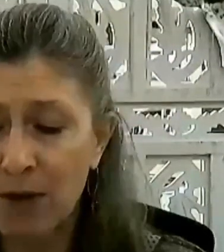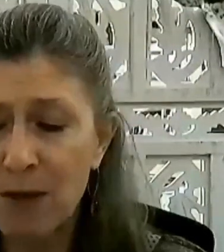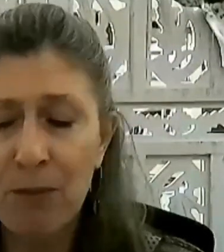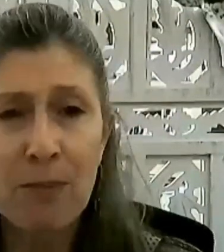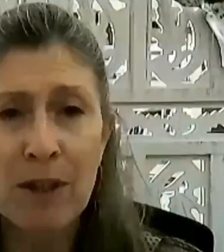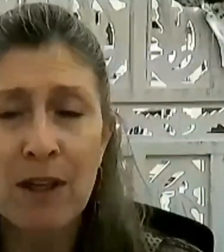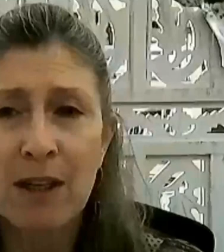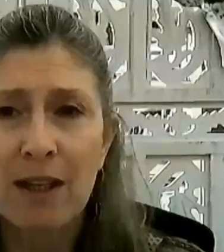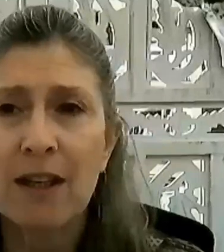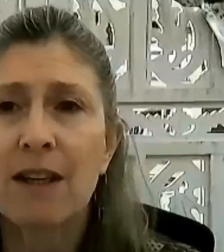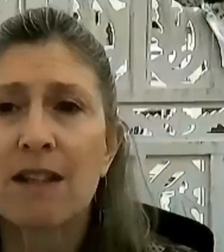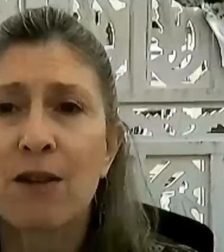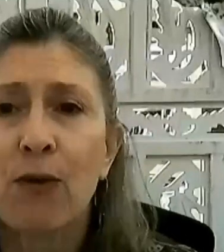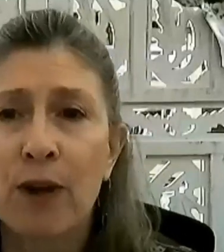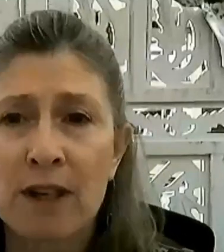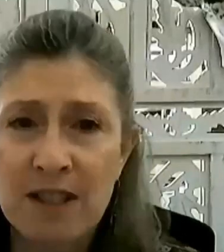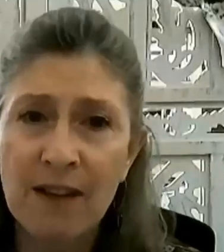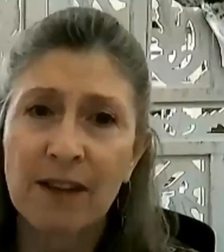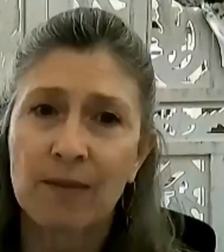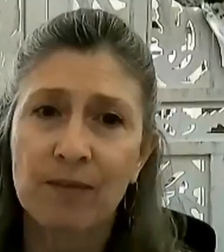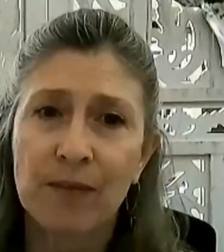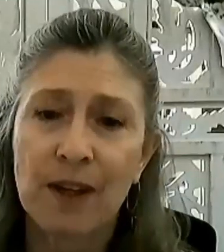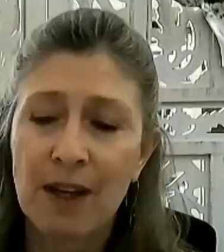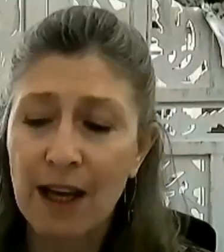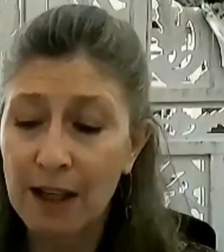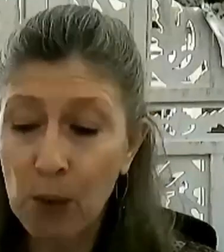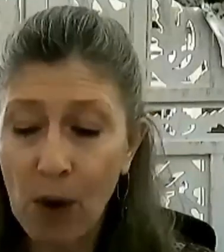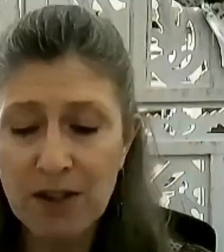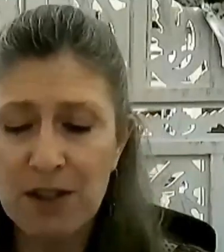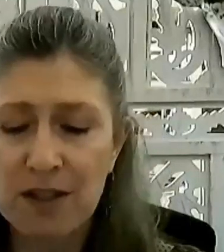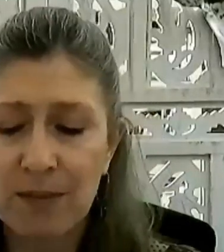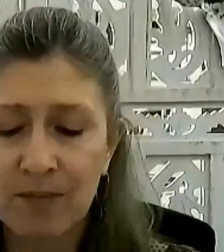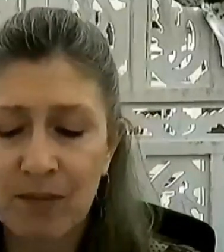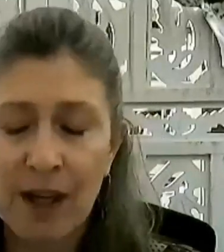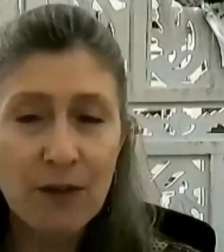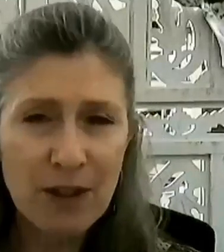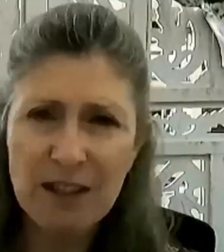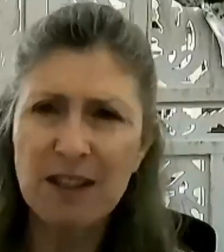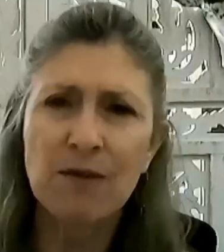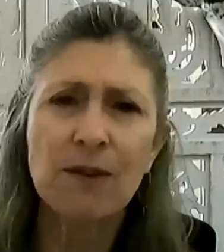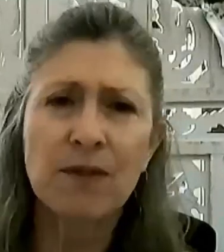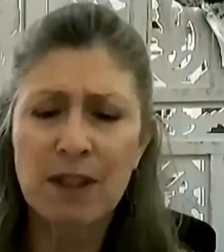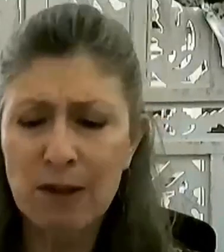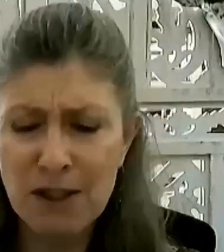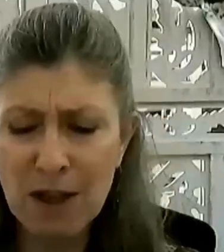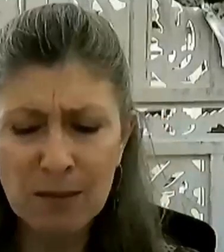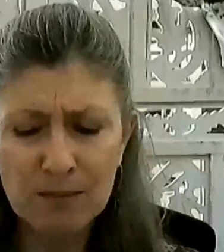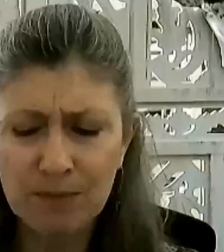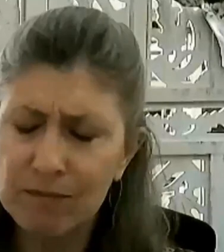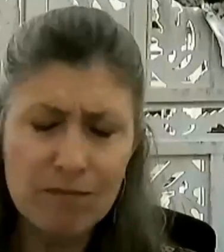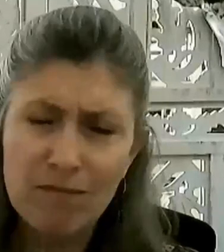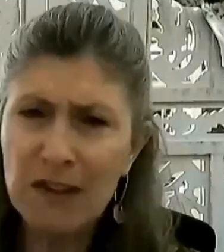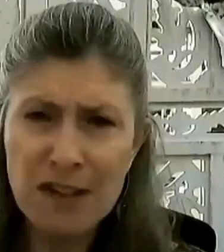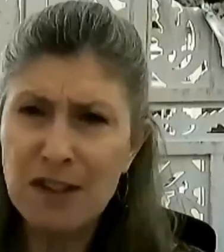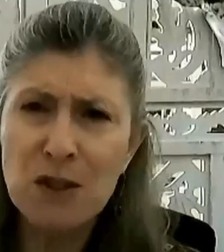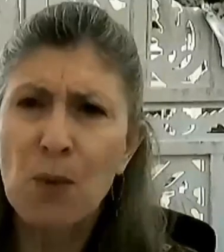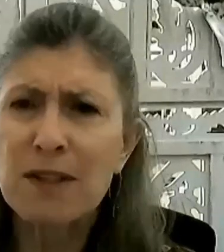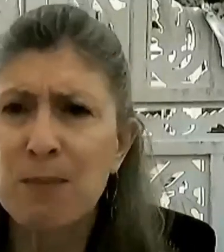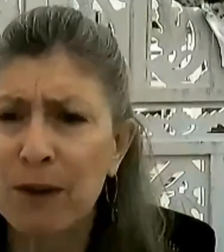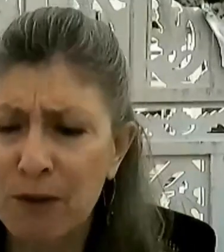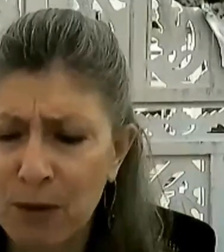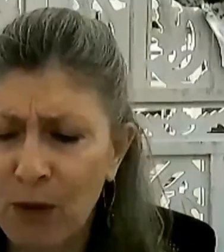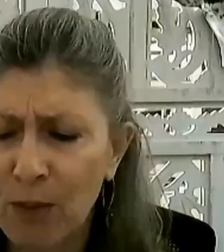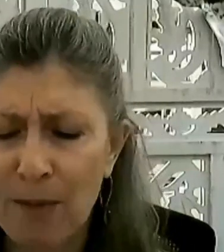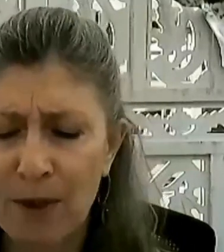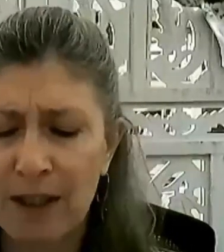in for a bounty payment in 1947. And in Washington, after 1915 or so, the